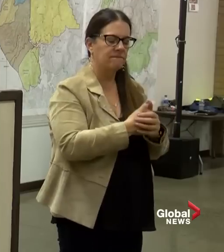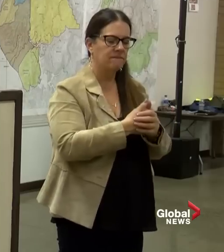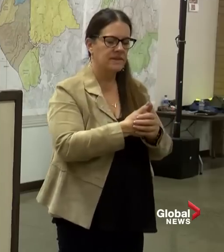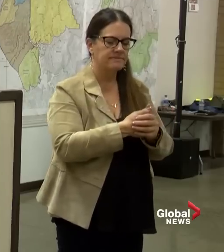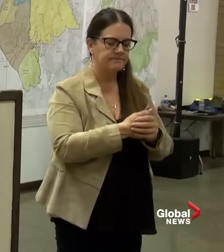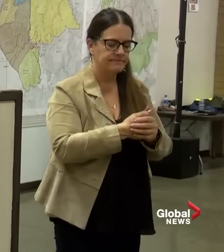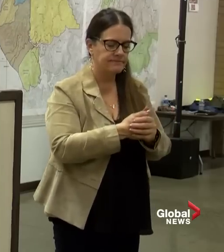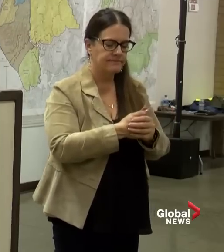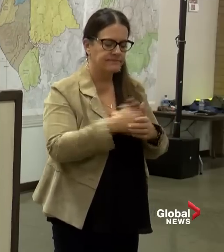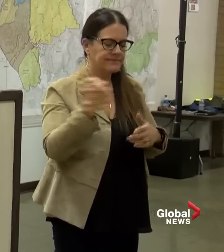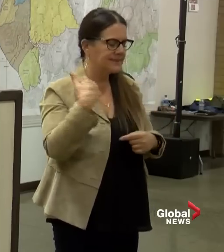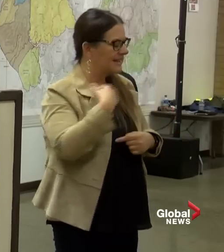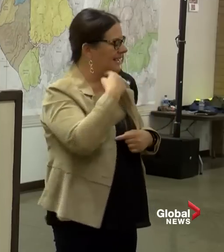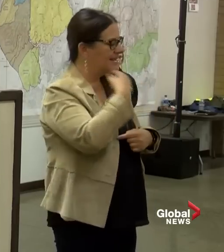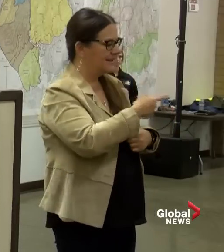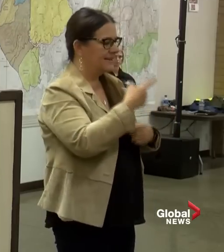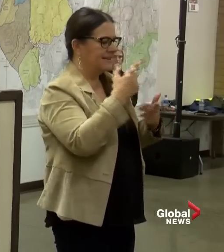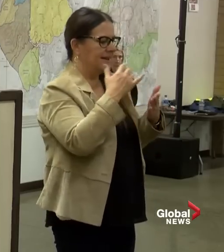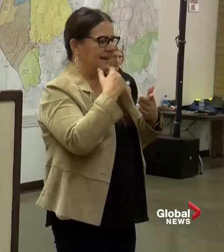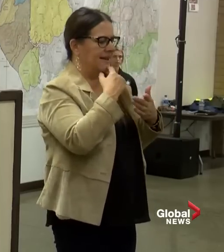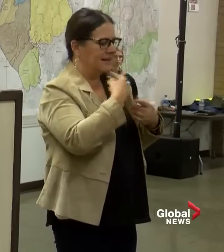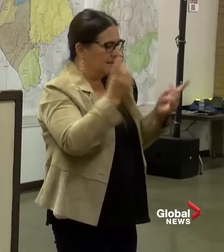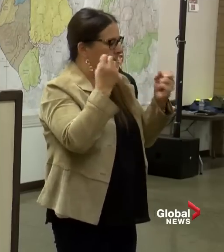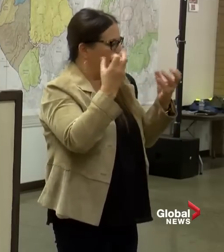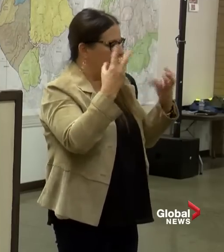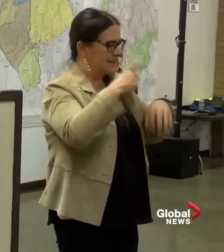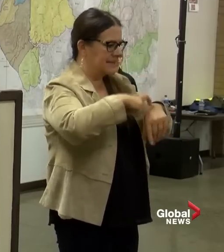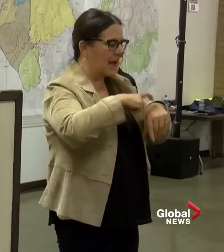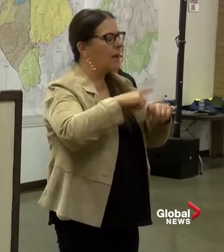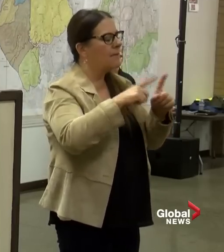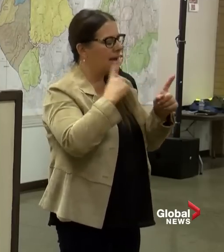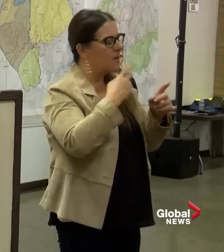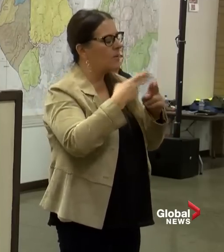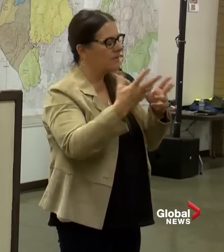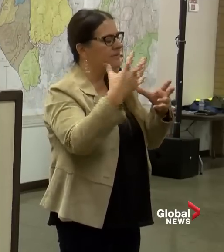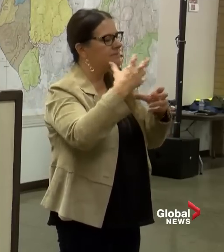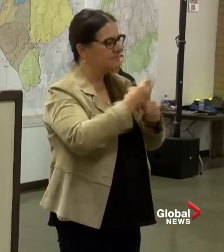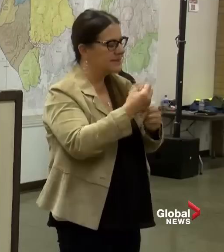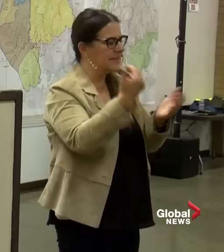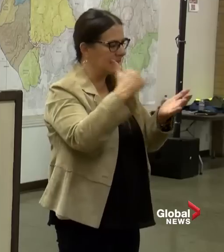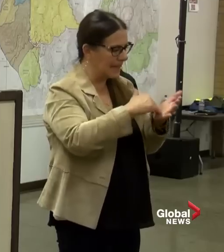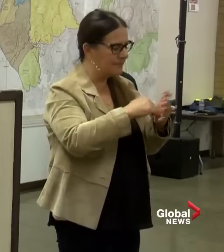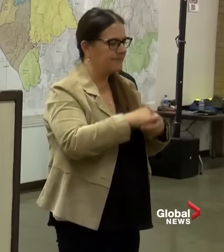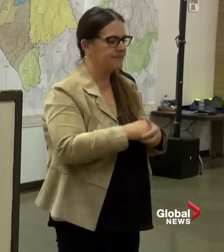Well, and I've spoke to this many, many times, but I'll do it briefly again.